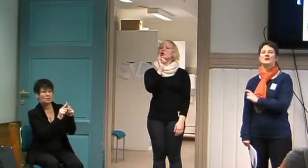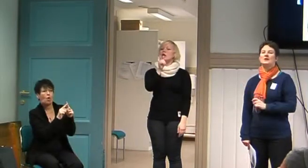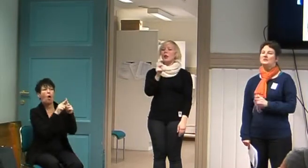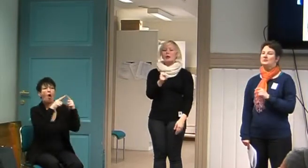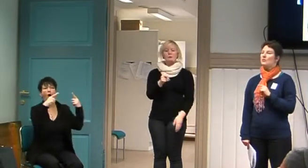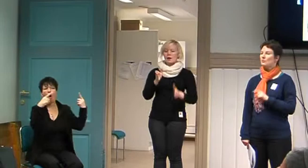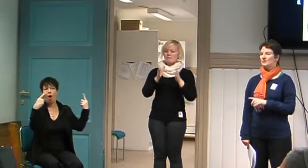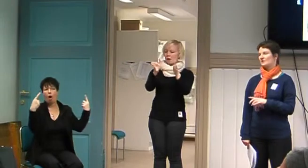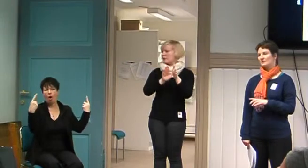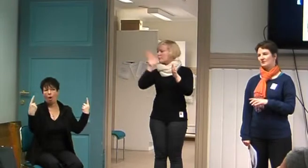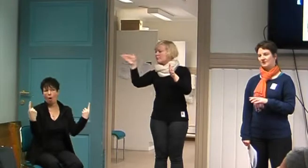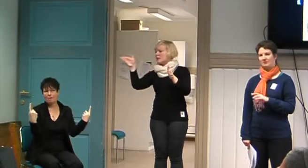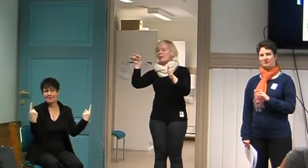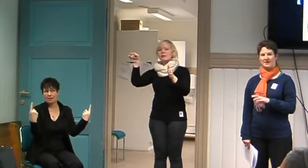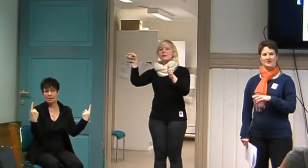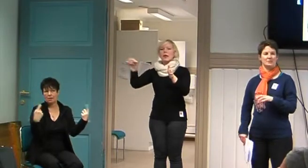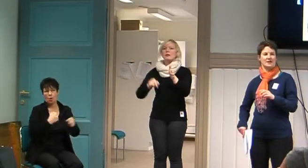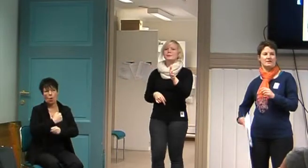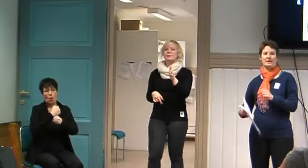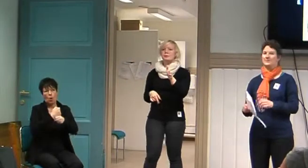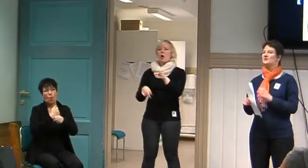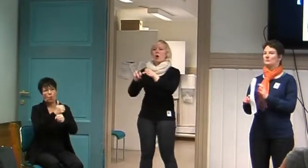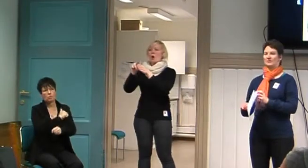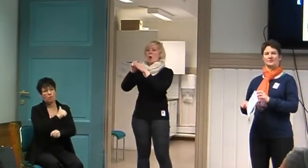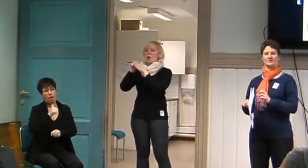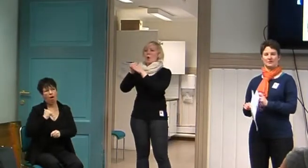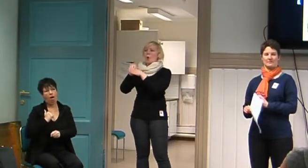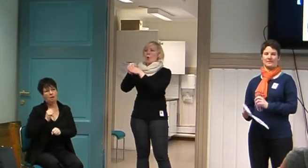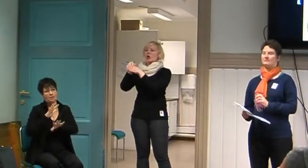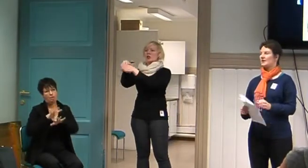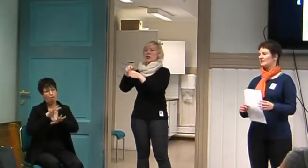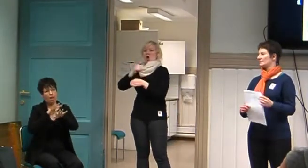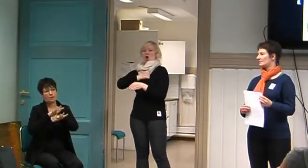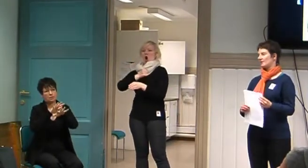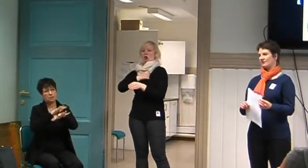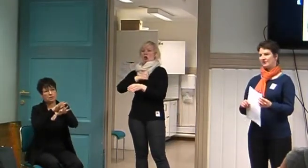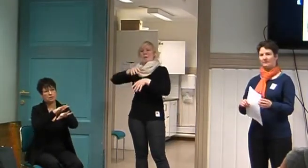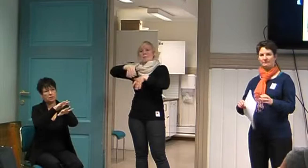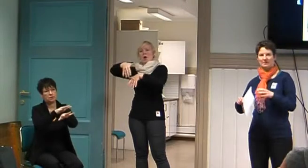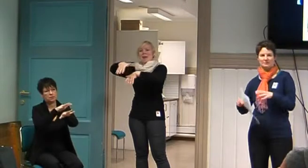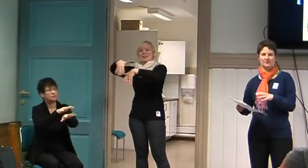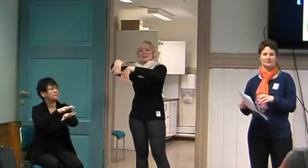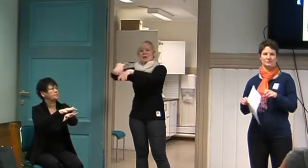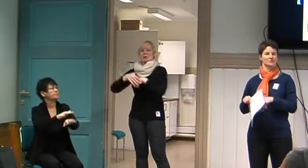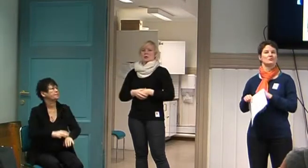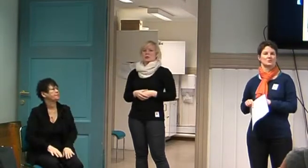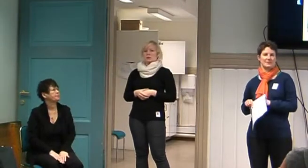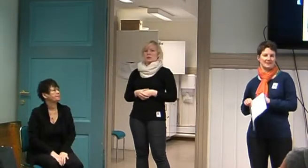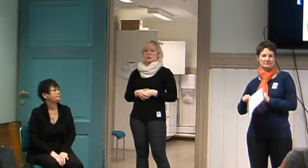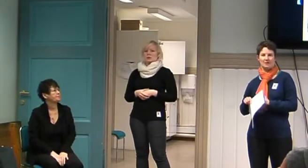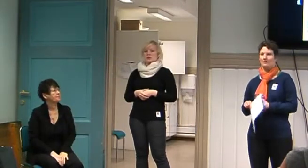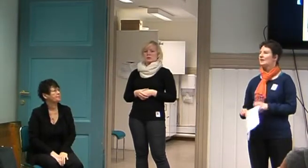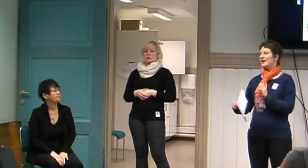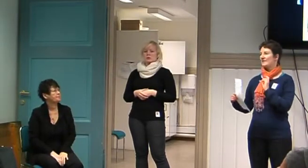road, to Horse Guards Parade, where the soldiers, the light guards, soldiers on